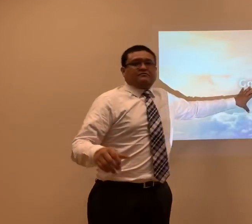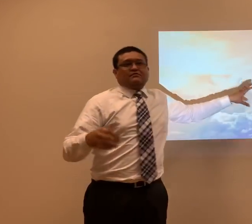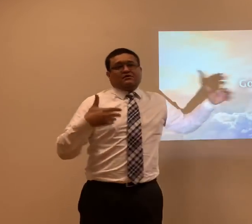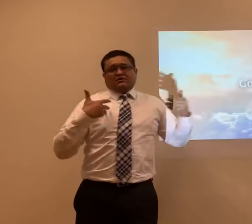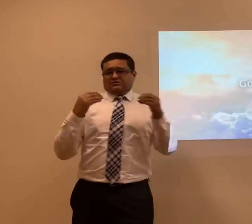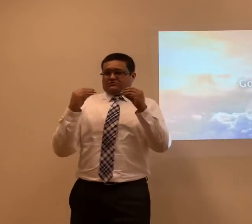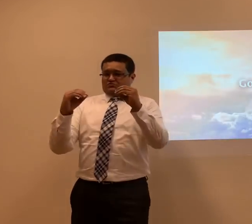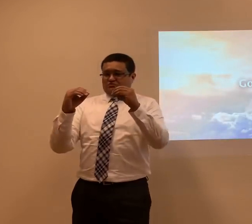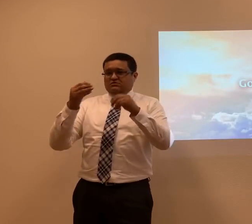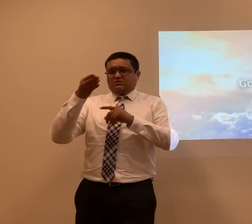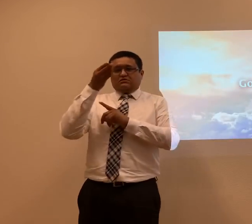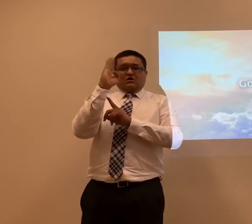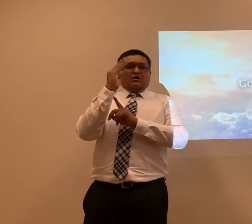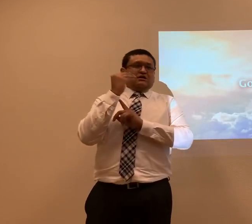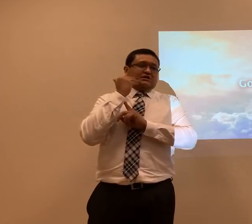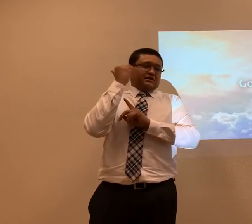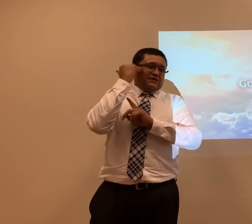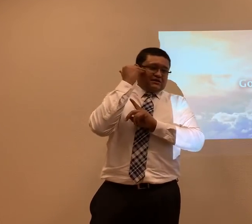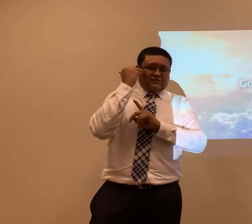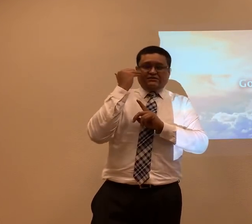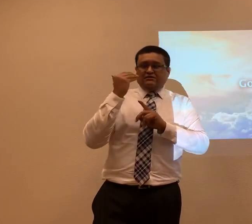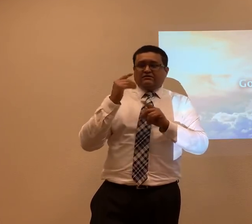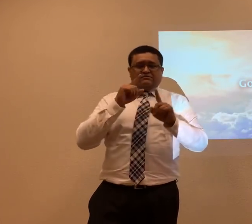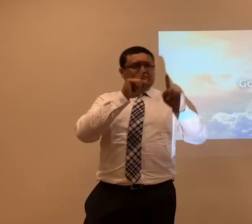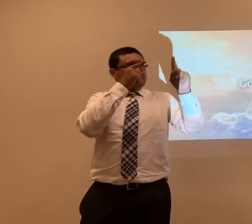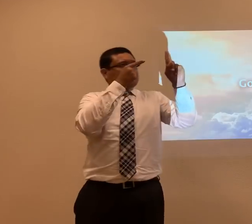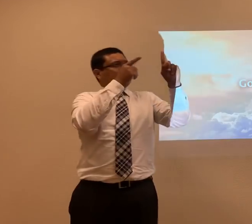So I'm going to go ahead and teach about the Godhead today.